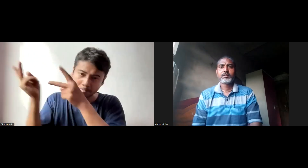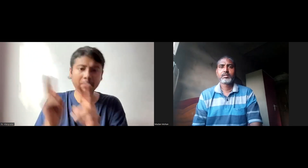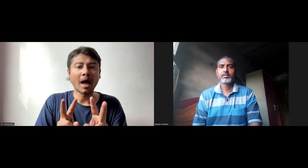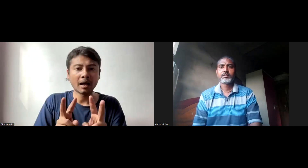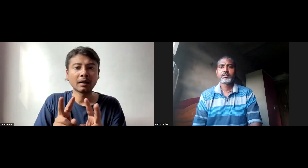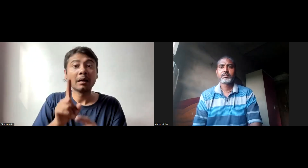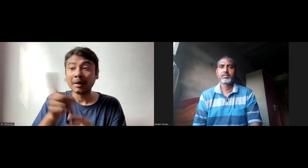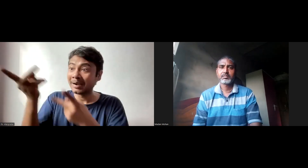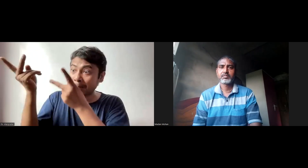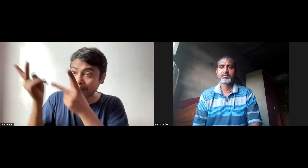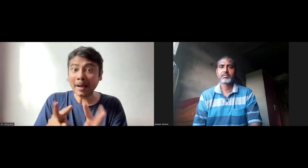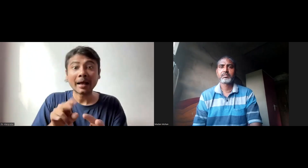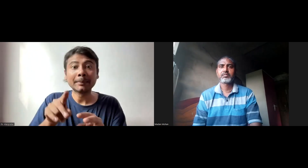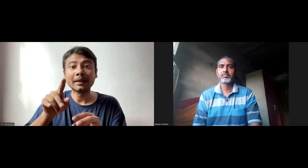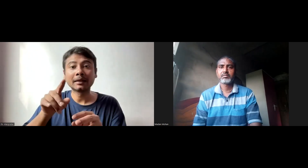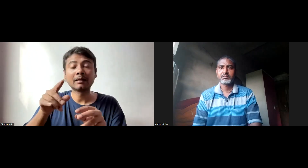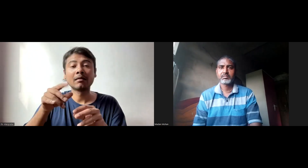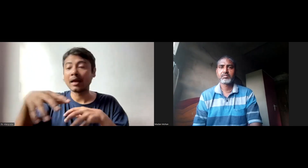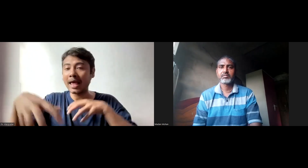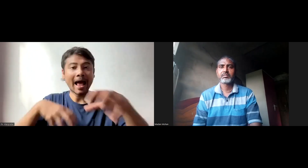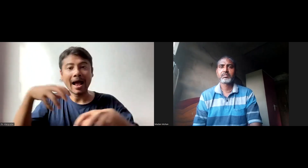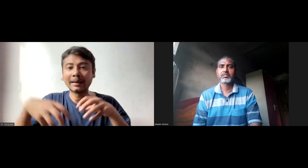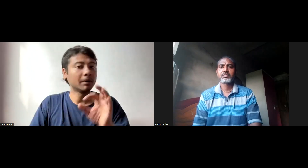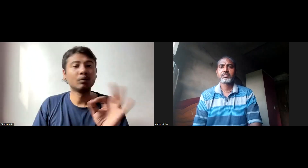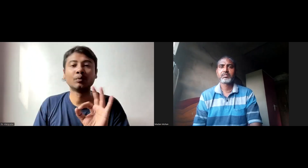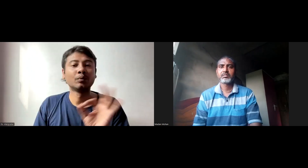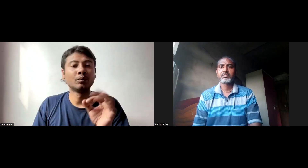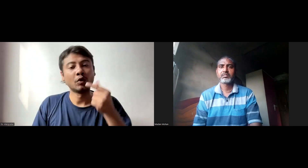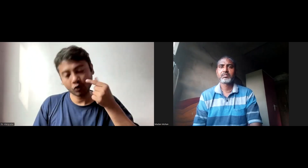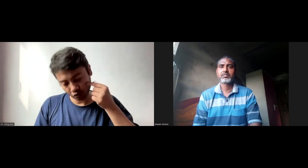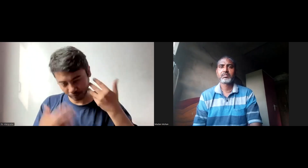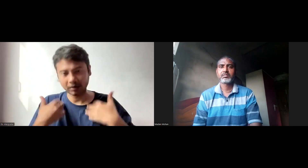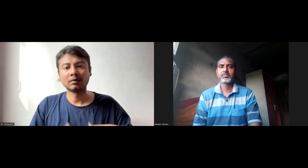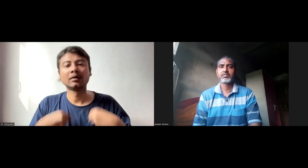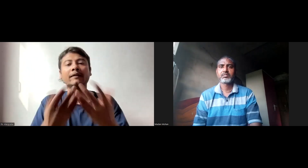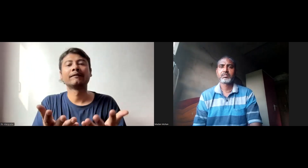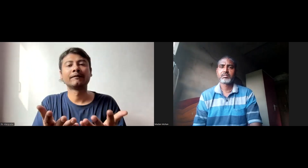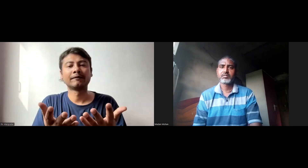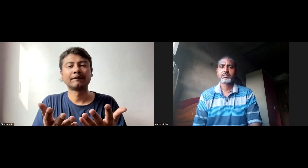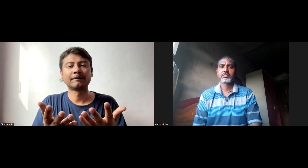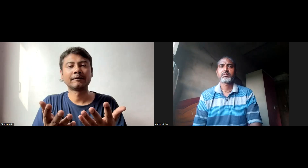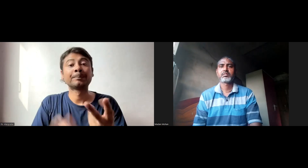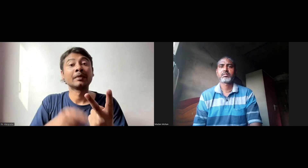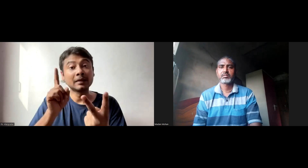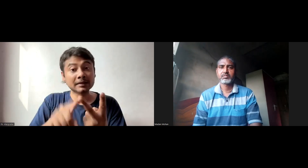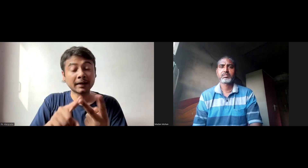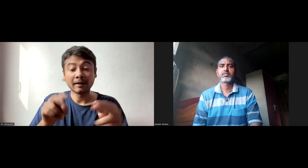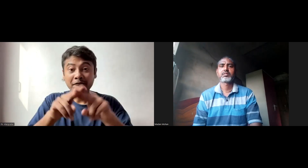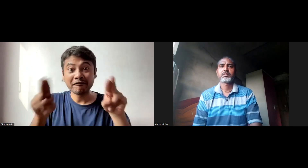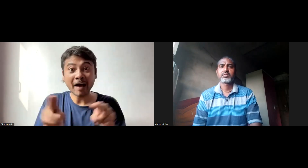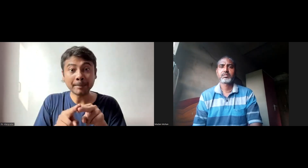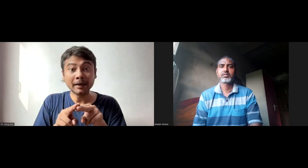that I will give you birth in a either in a Brahman family or I will give you birth in a very rich